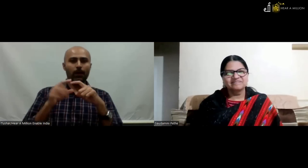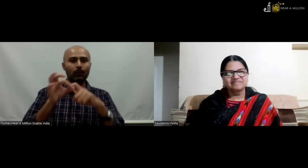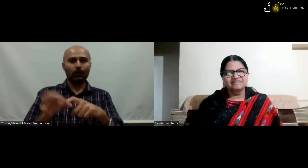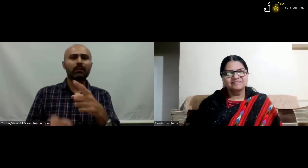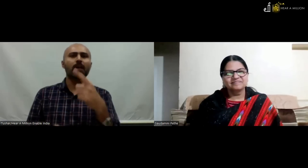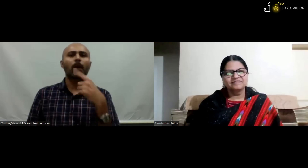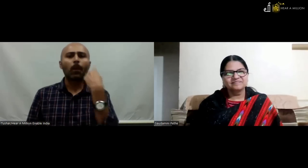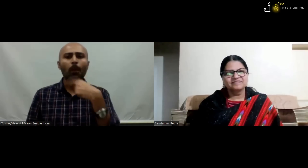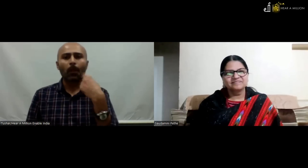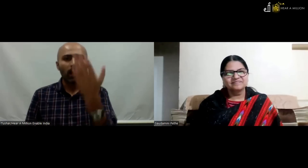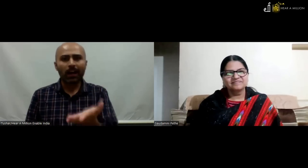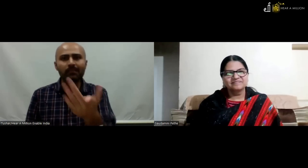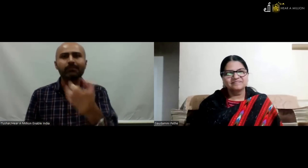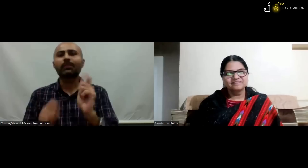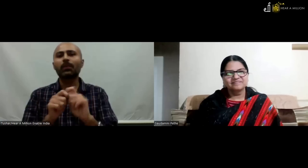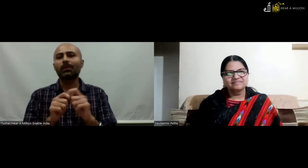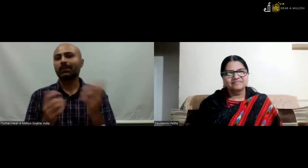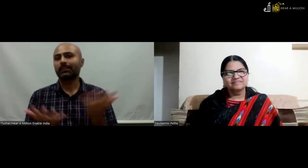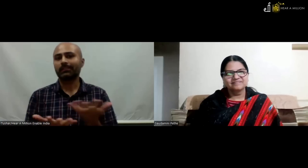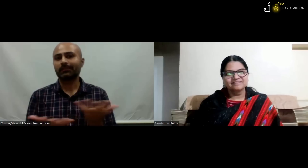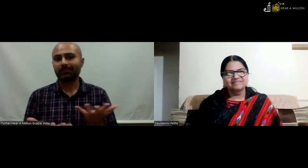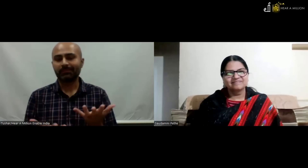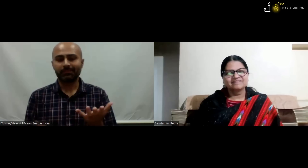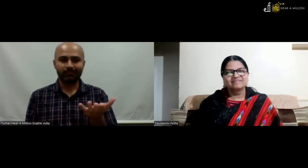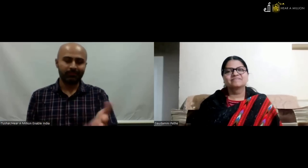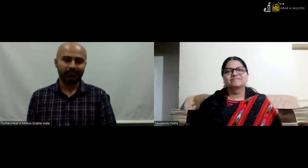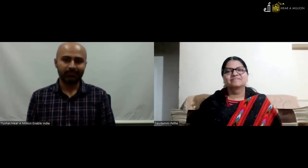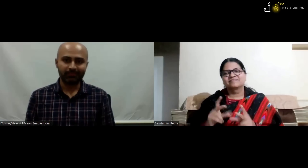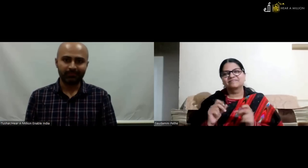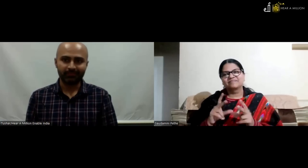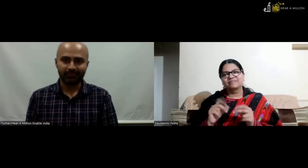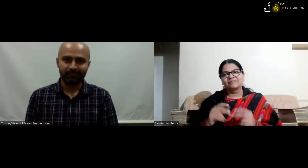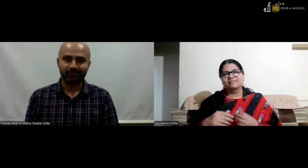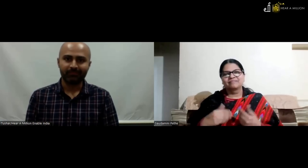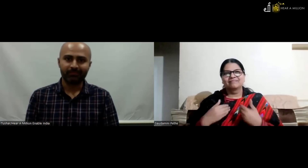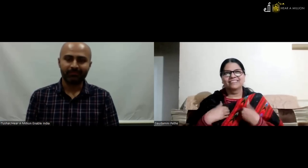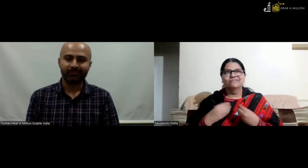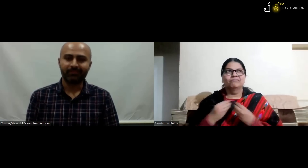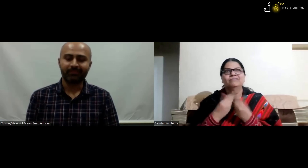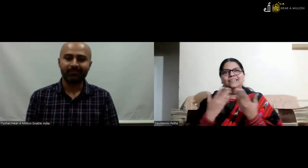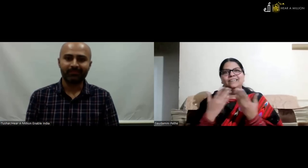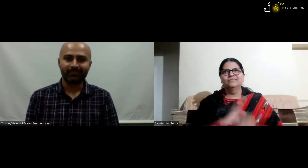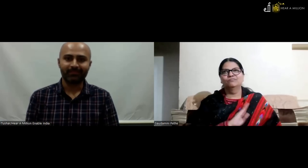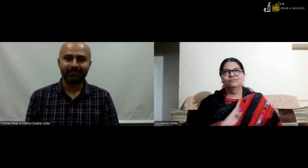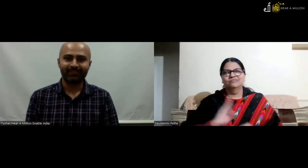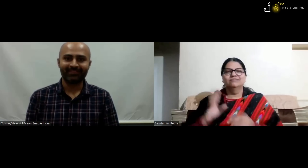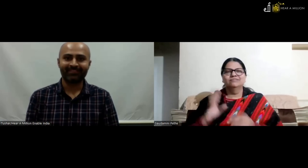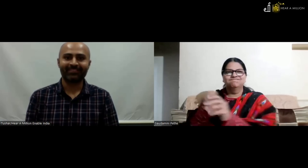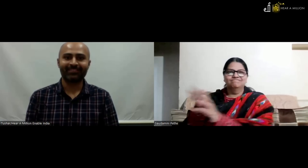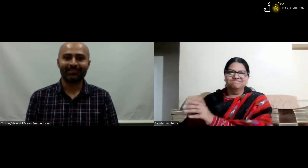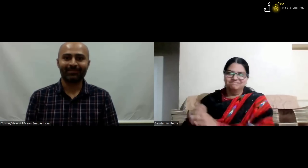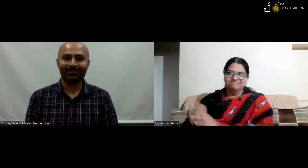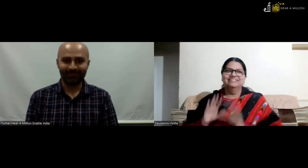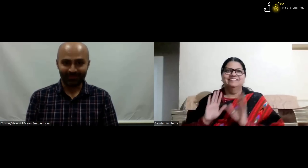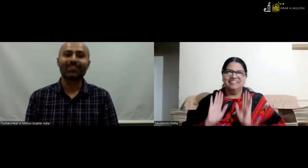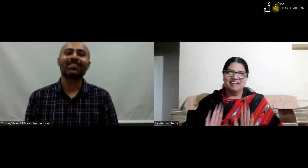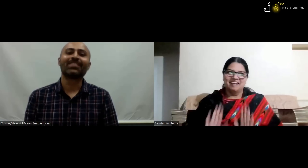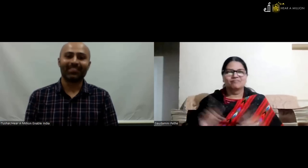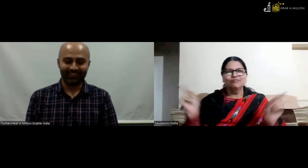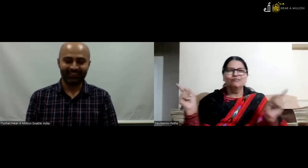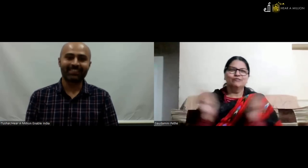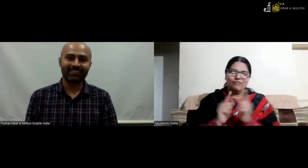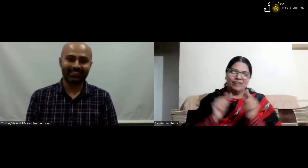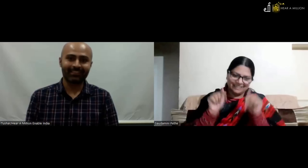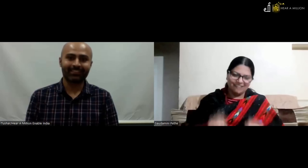panel discussion. So I would like to ask you first question, if you can introduce yourself. So